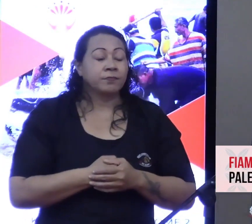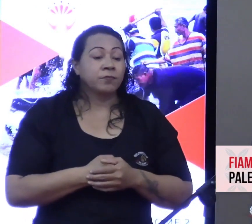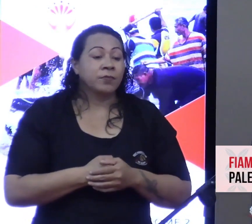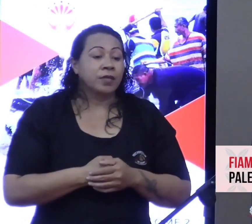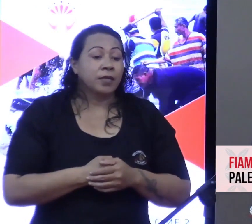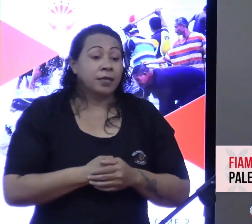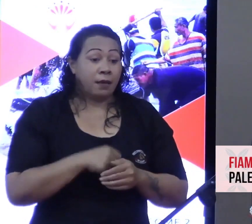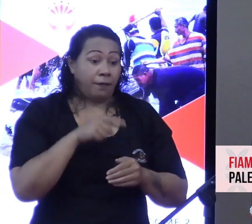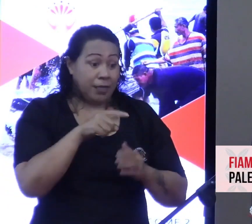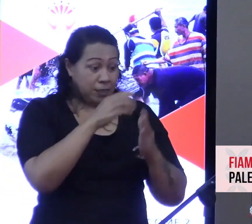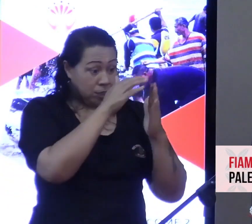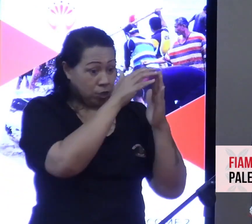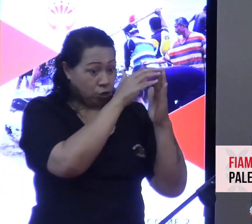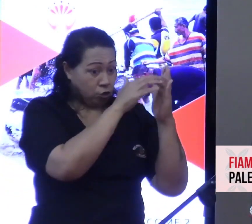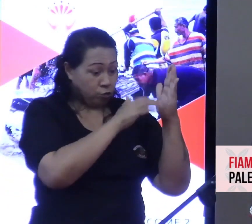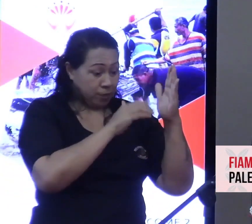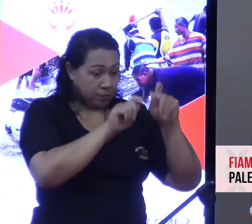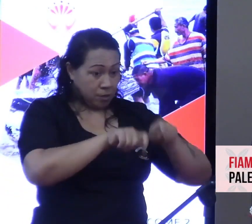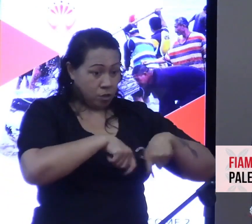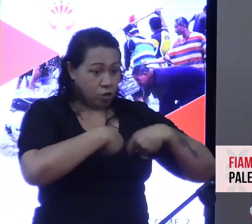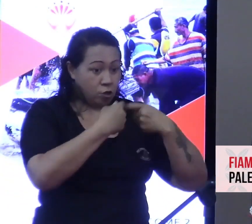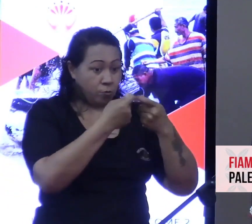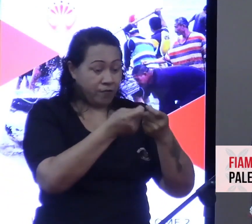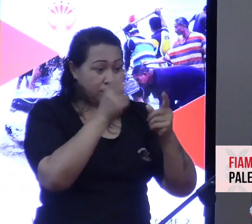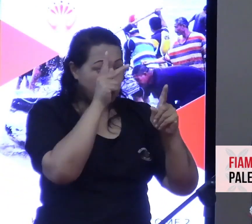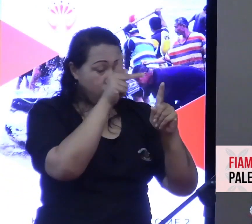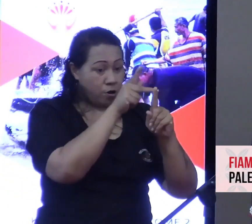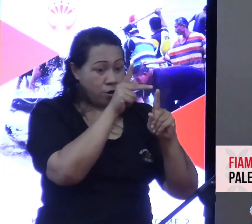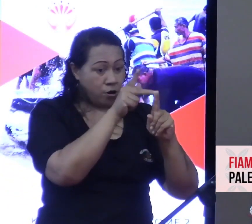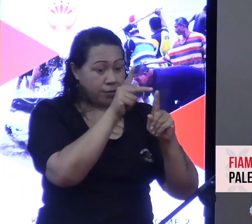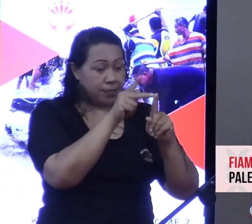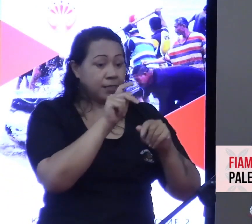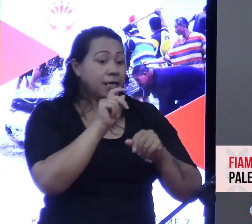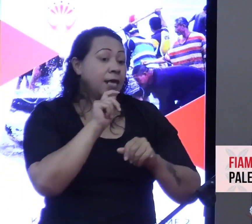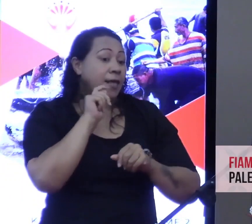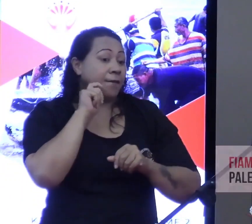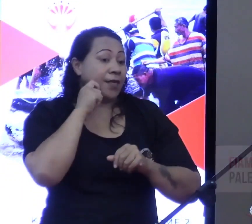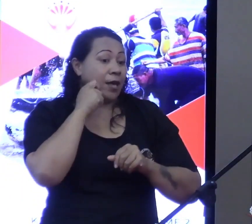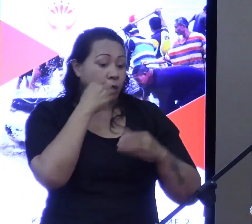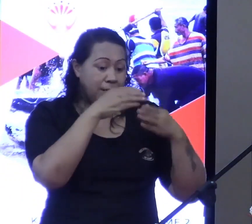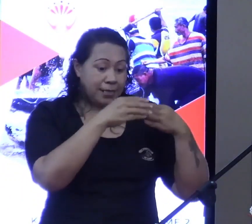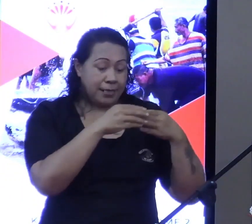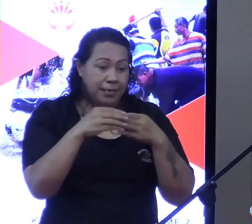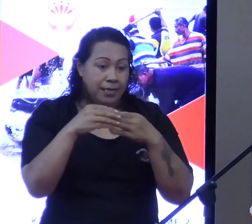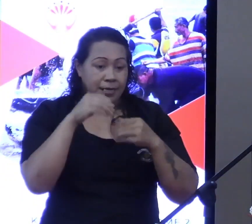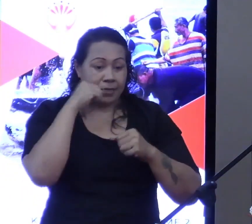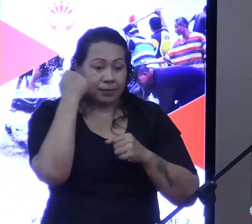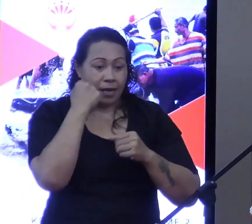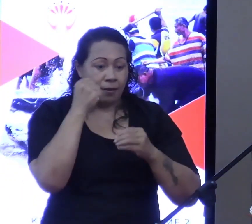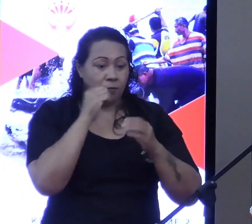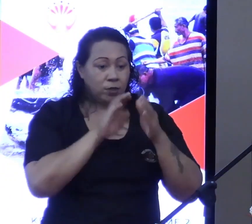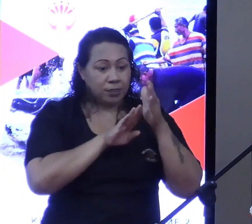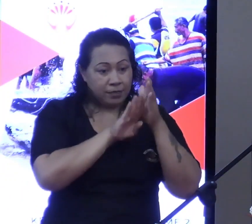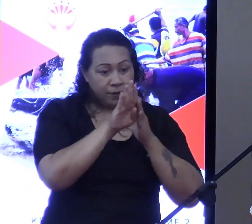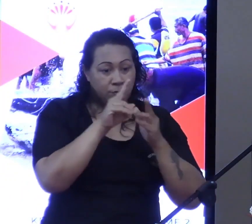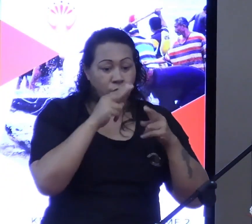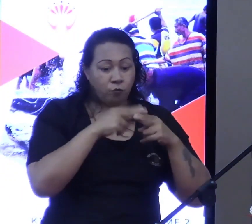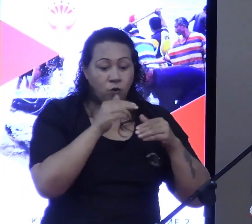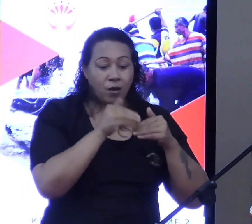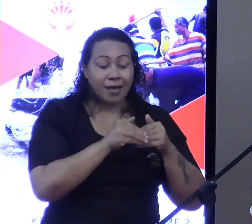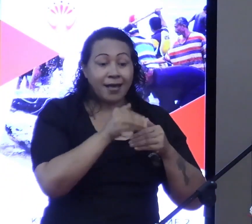This document provides the priorities that will shape Samoa's development for the next 5